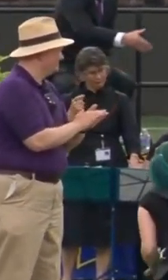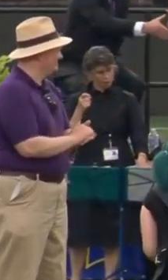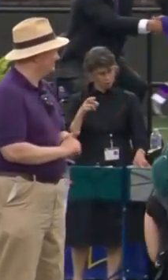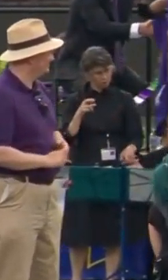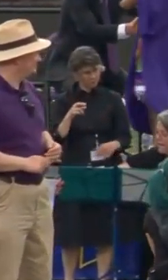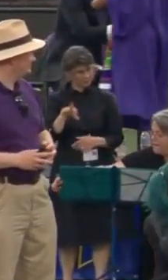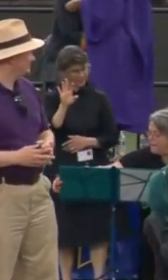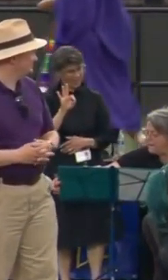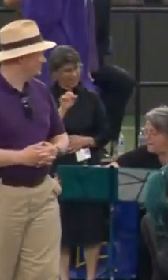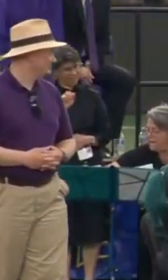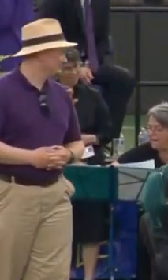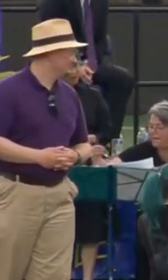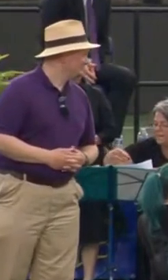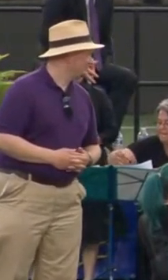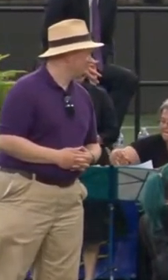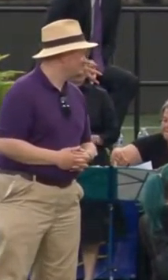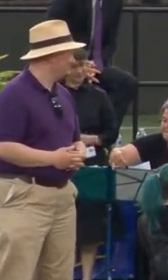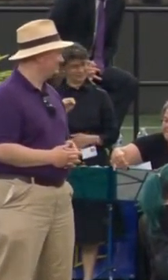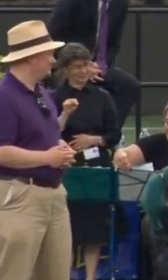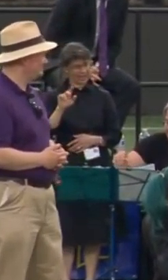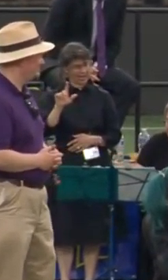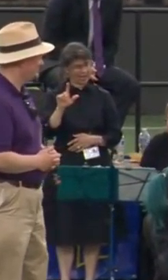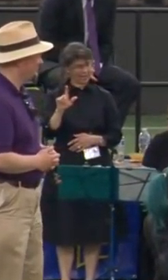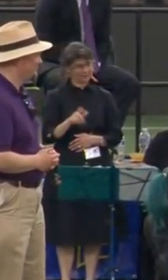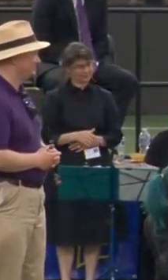Farron Lockridge.